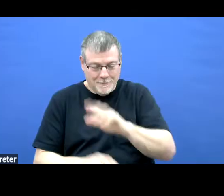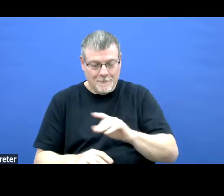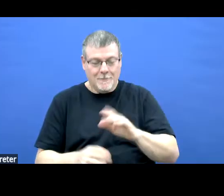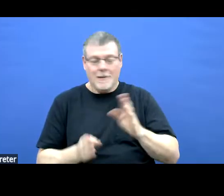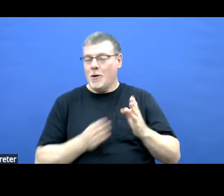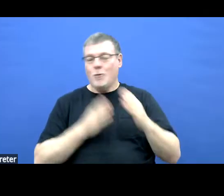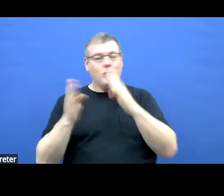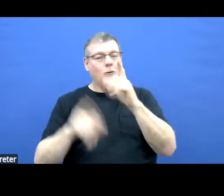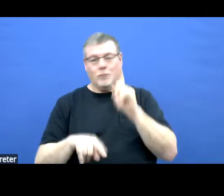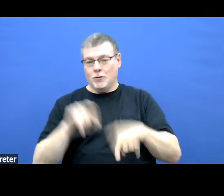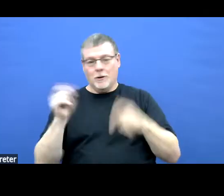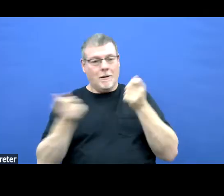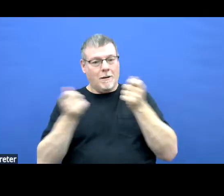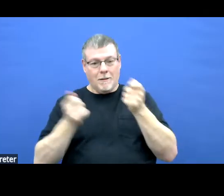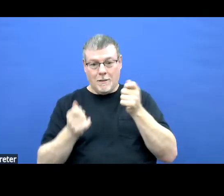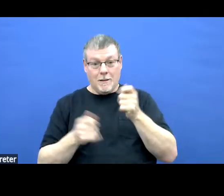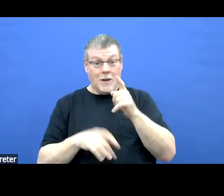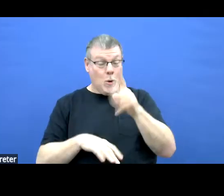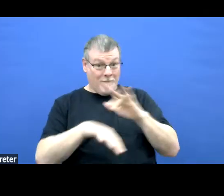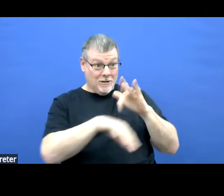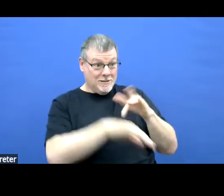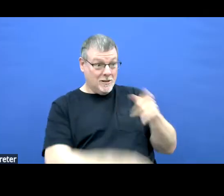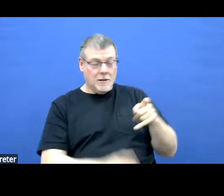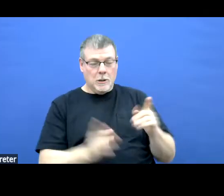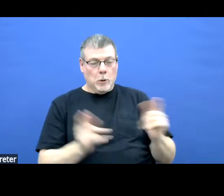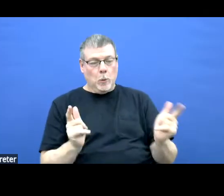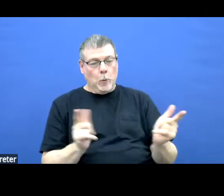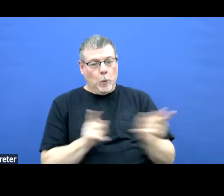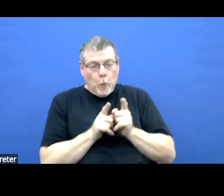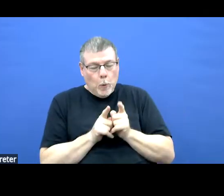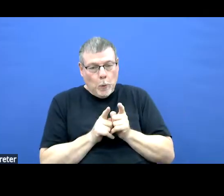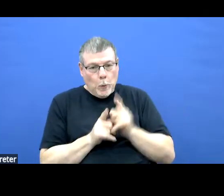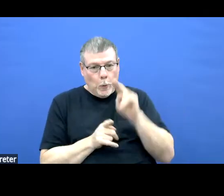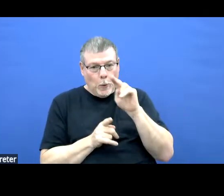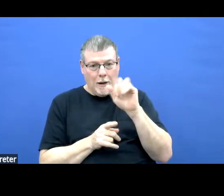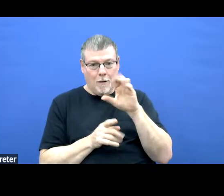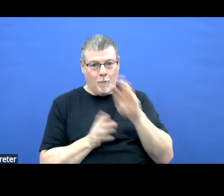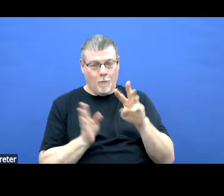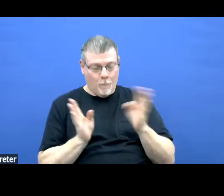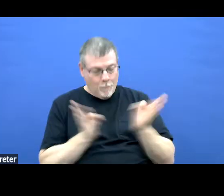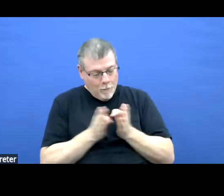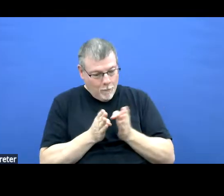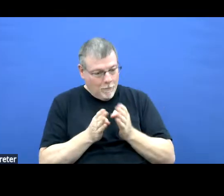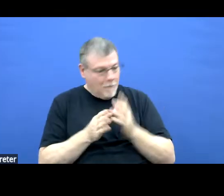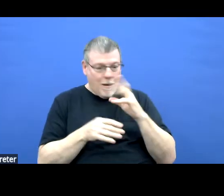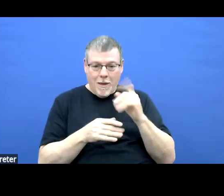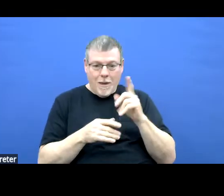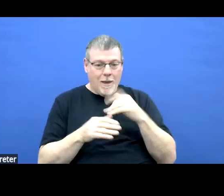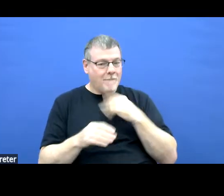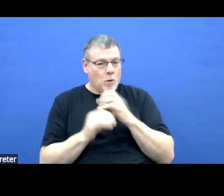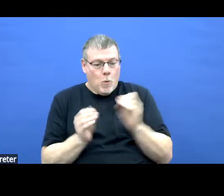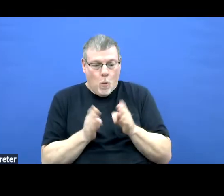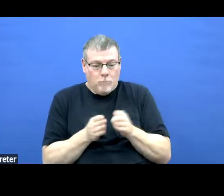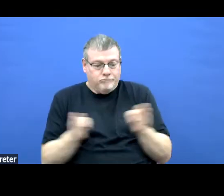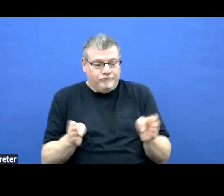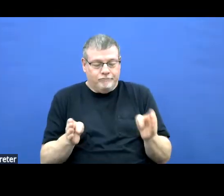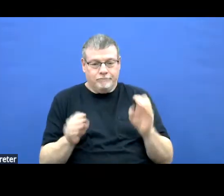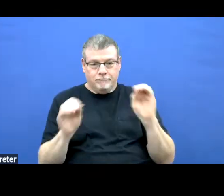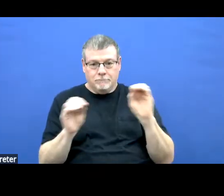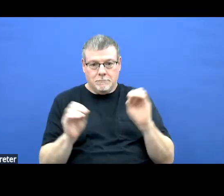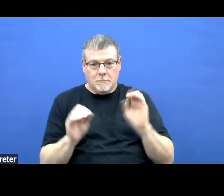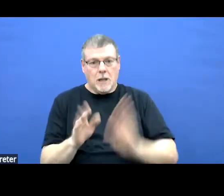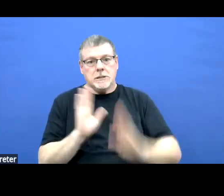road could not have handled. If you've ever been on Brooks Road, it's one of the narrowest roads in town, has no shoulders,